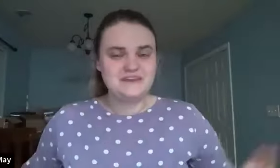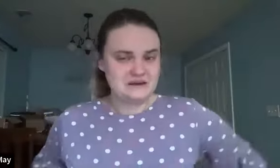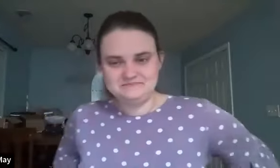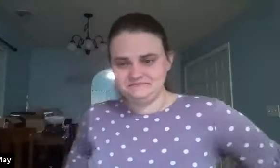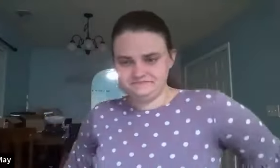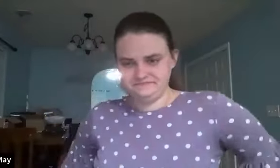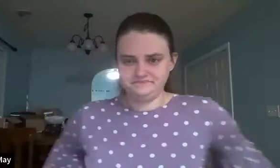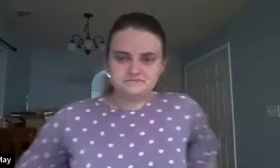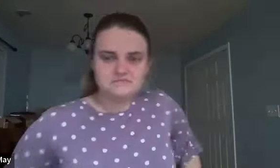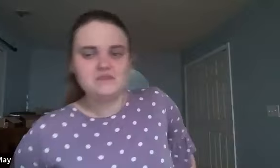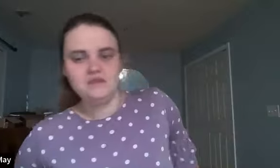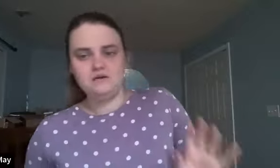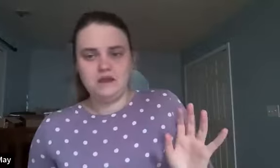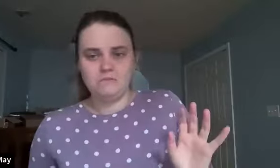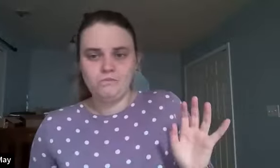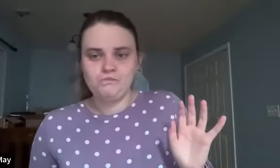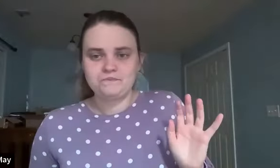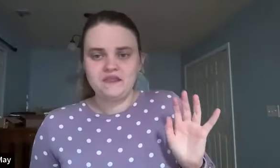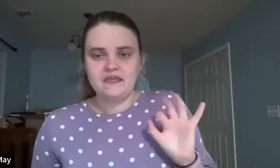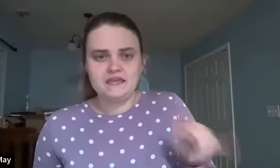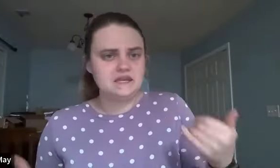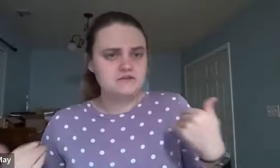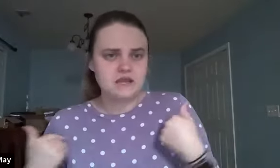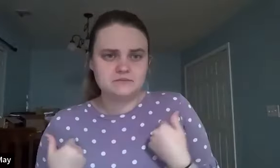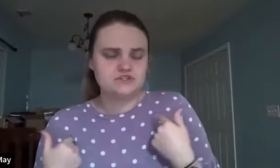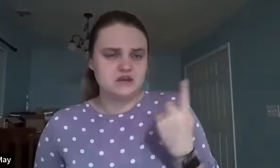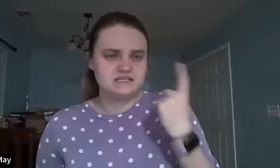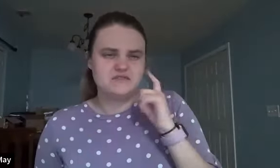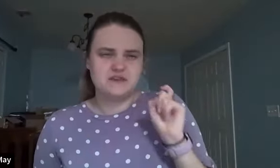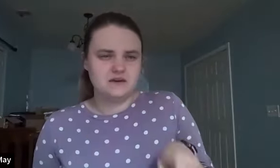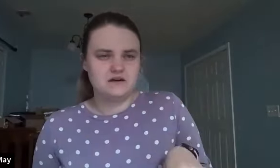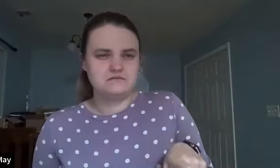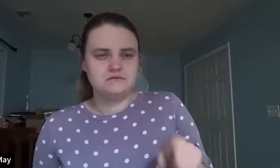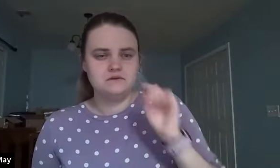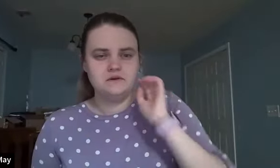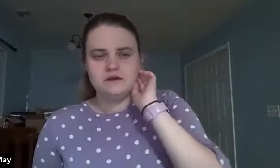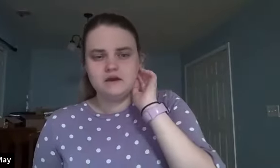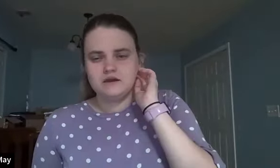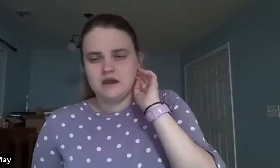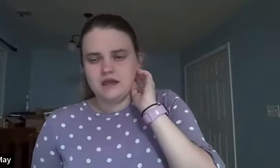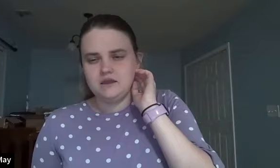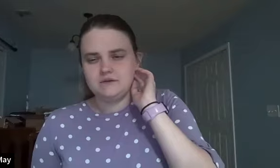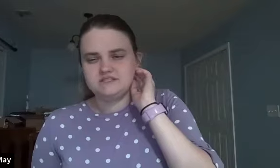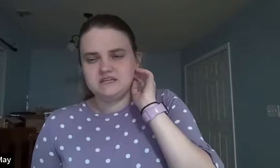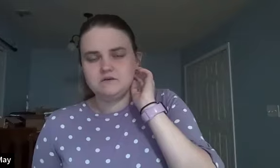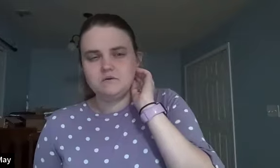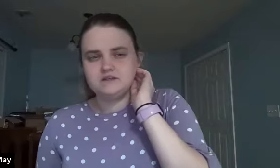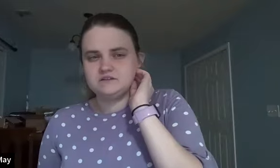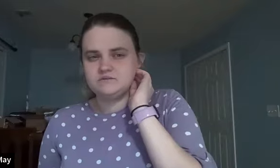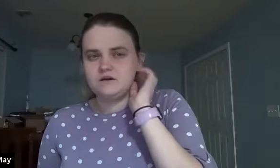there. Okay. Any other animals you guys can think of? I was thinking what we could do as well